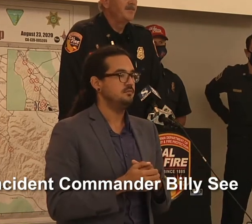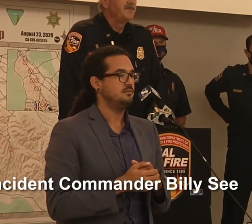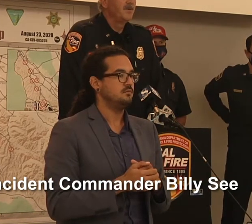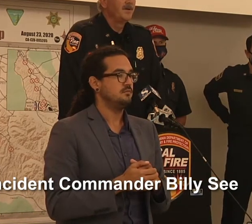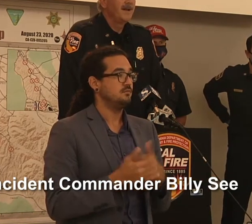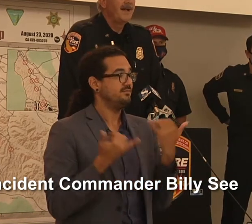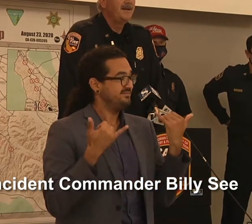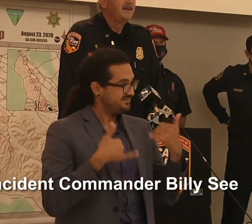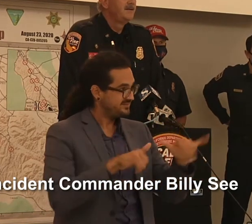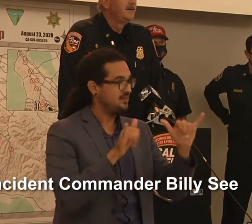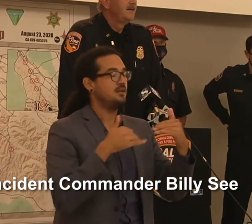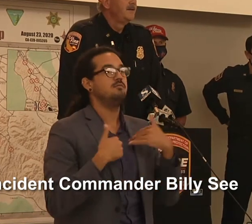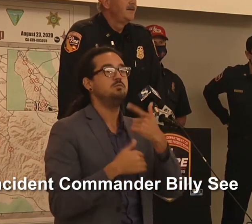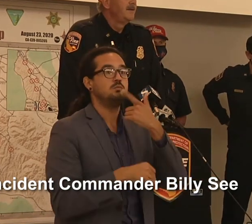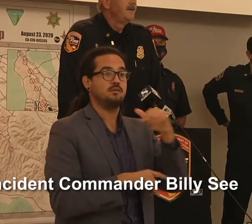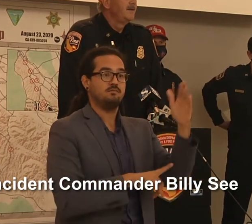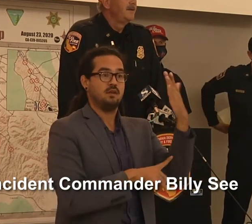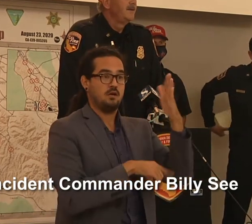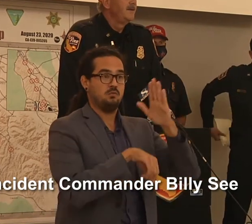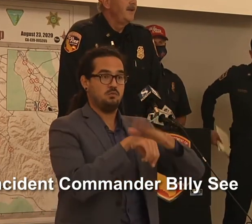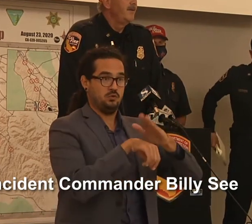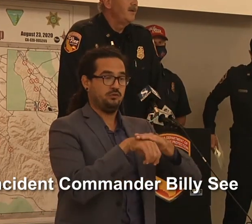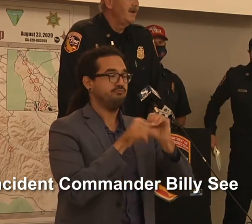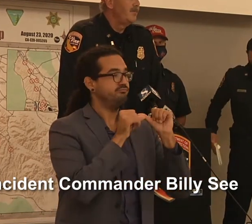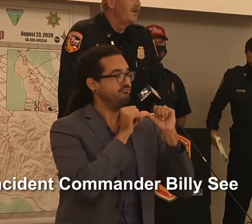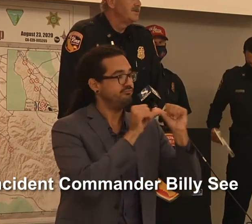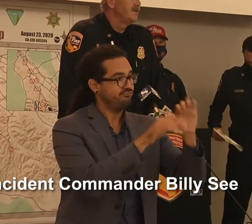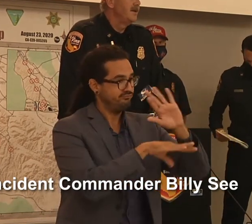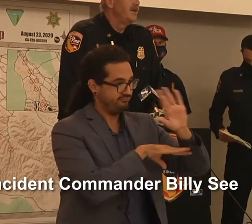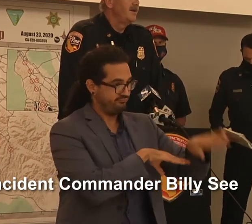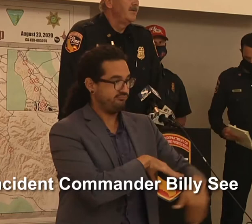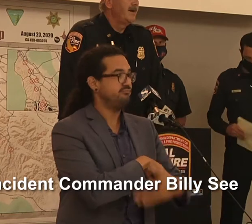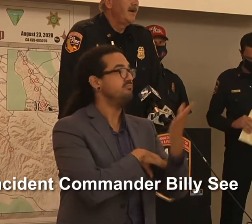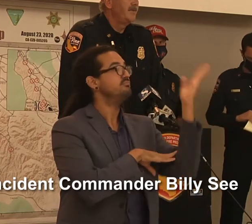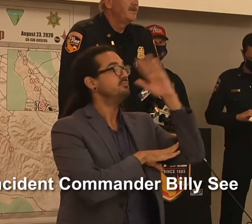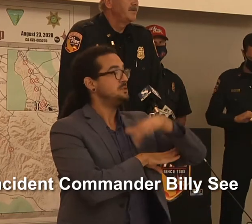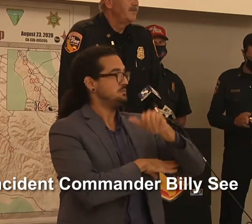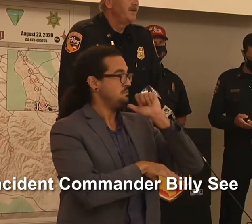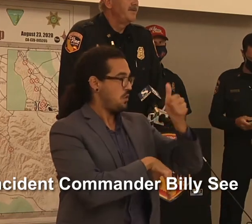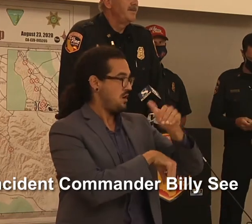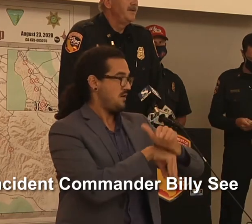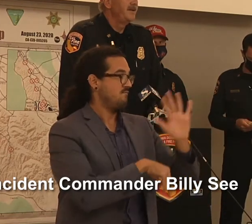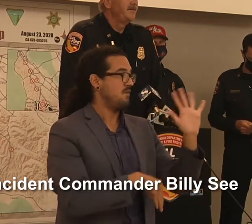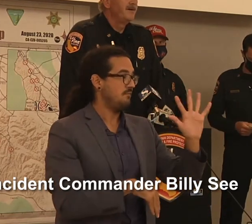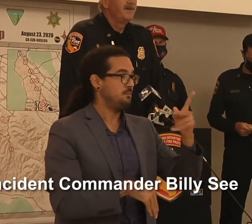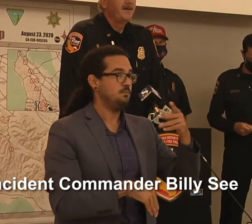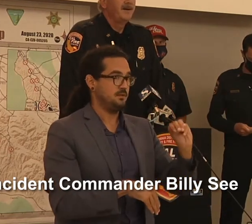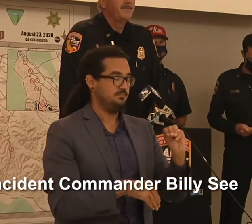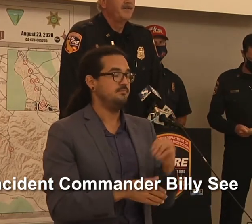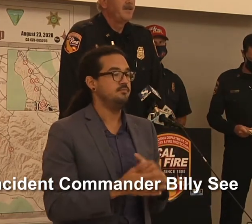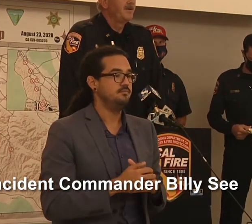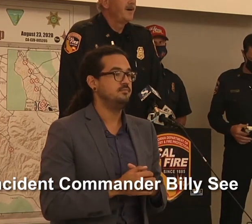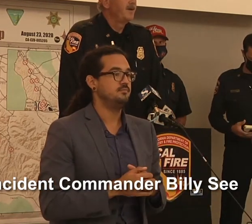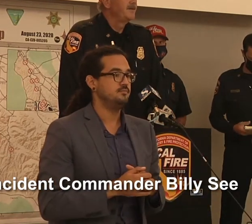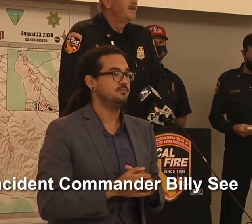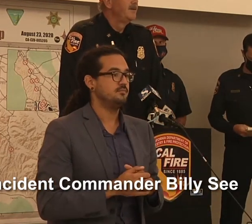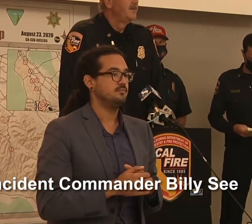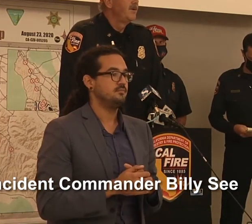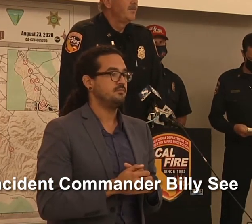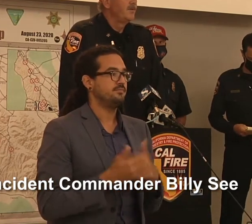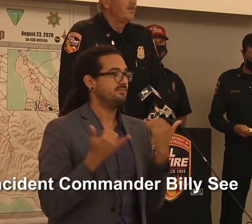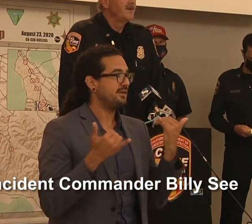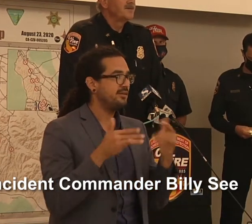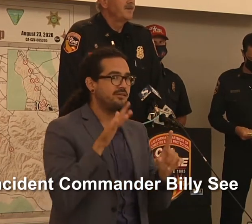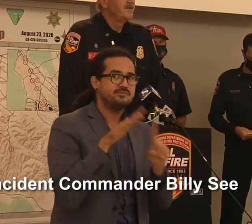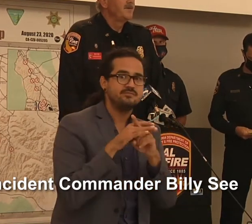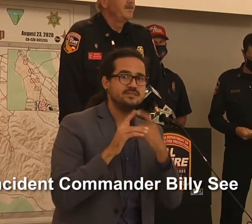5 p.m. tomorrow night. And we have moisture coming in right now, which will benefit the firefighter effort on the ground.